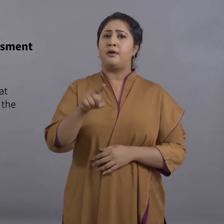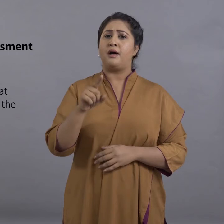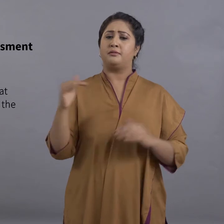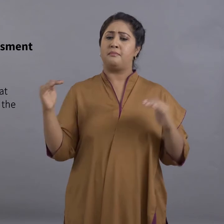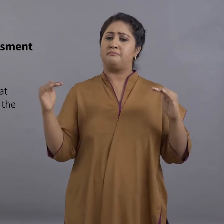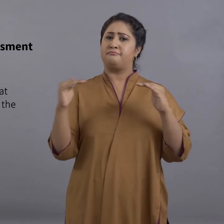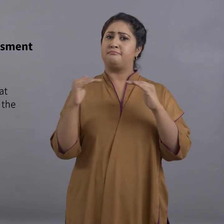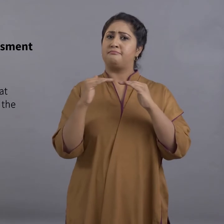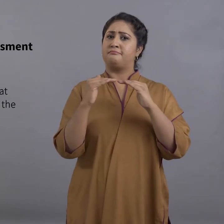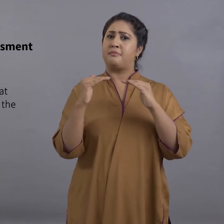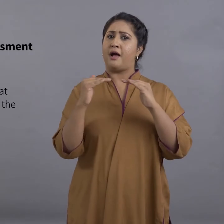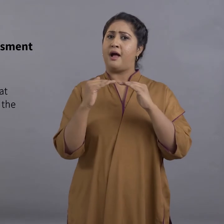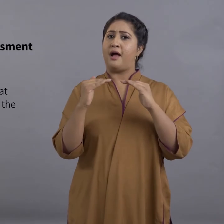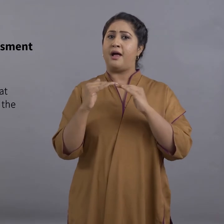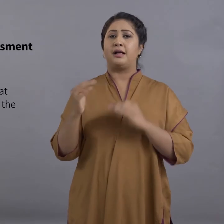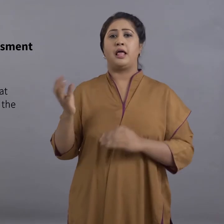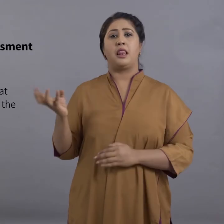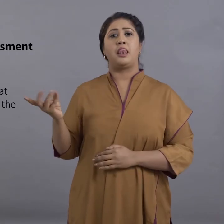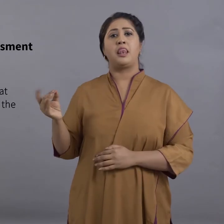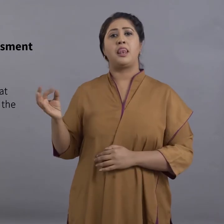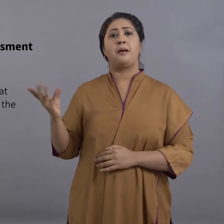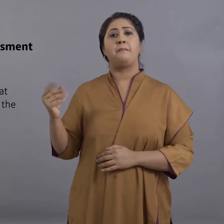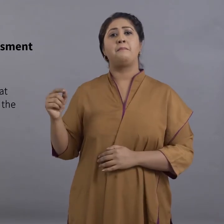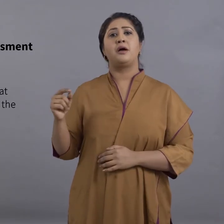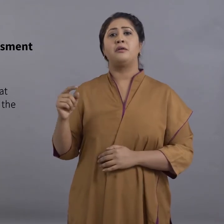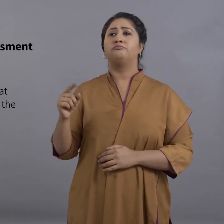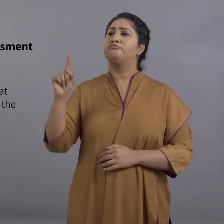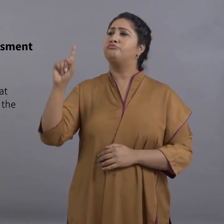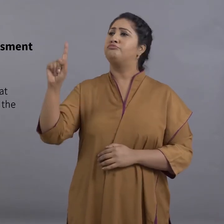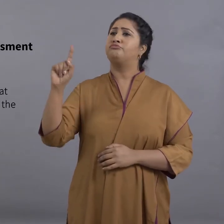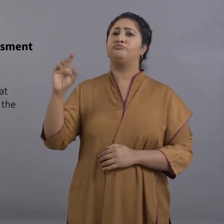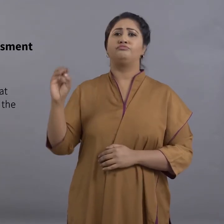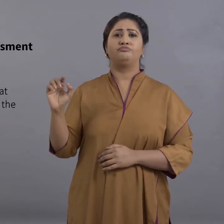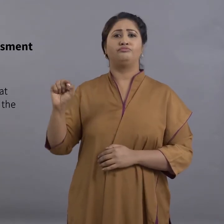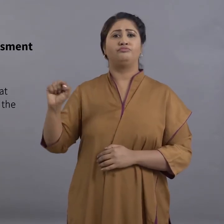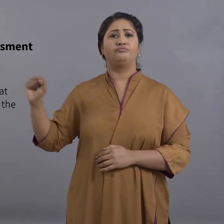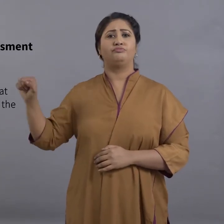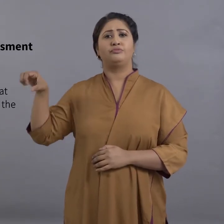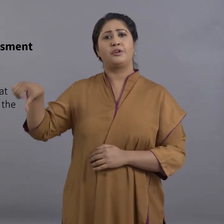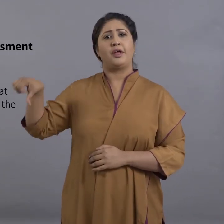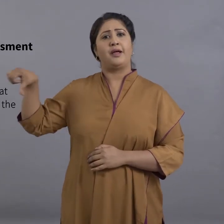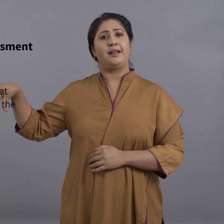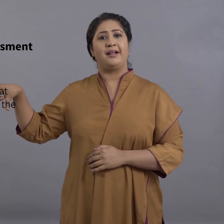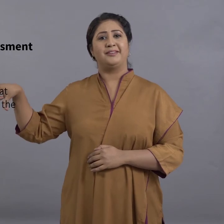as a number recognition 10 to 99 student.